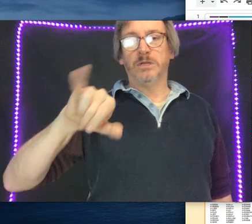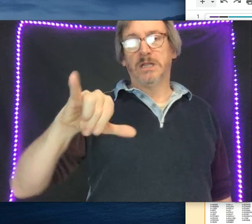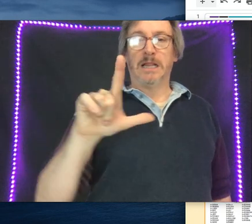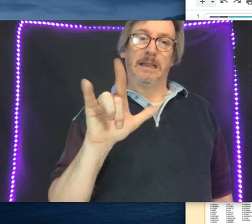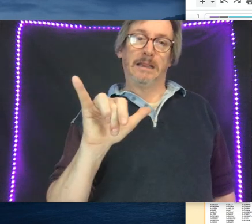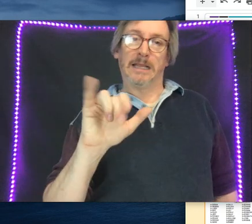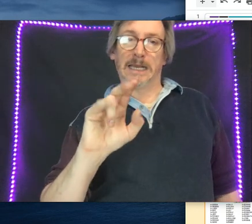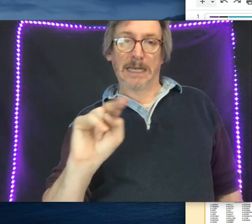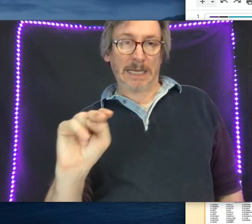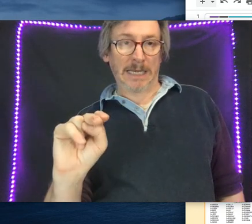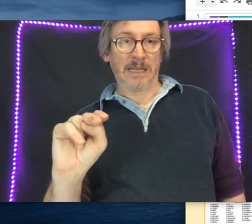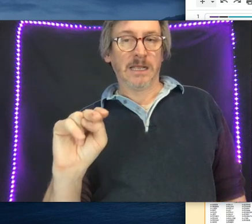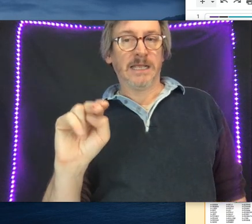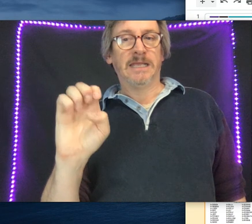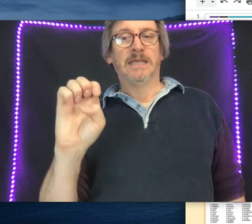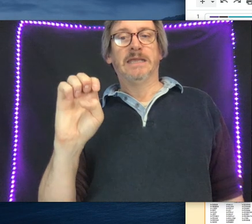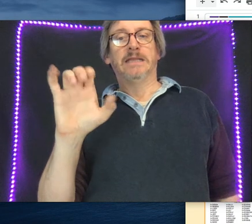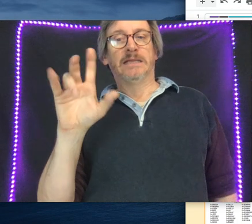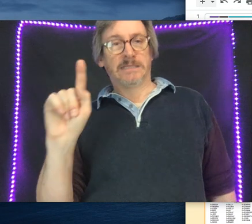Ooh.